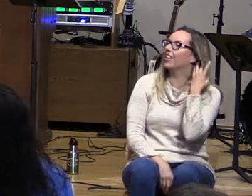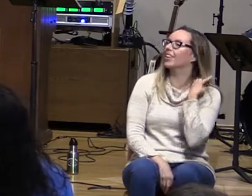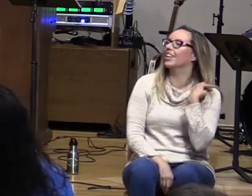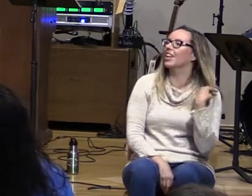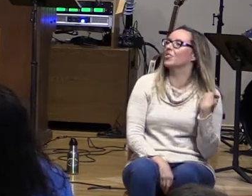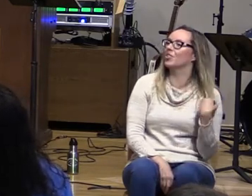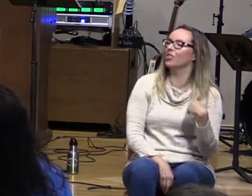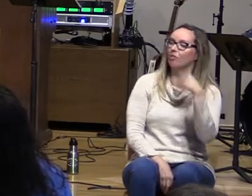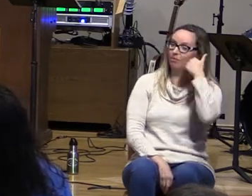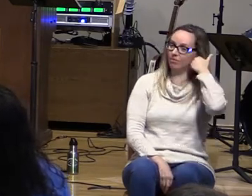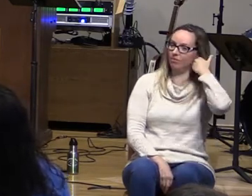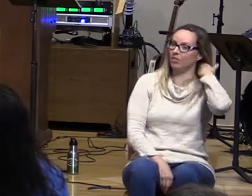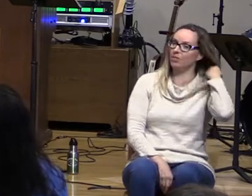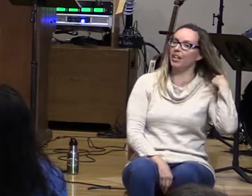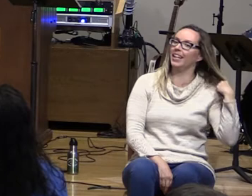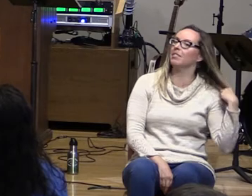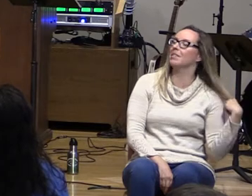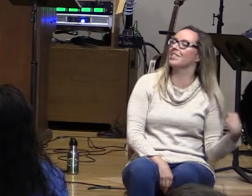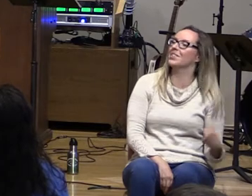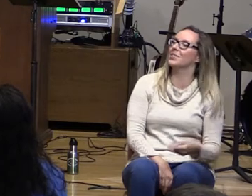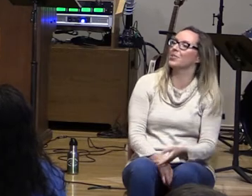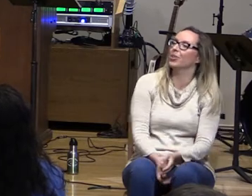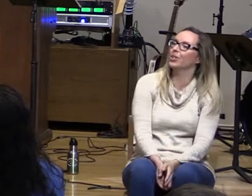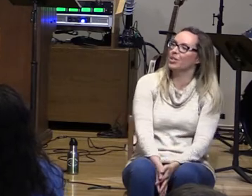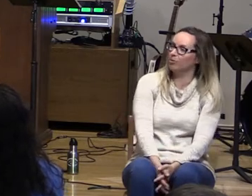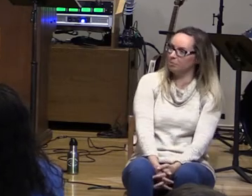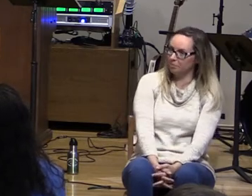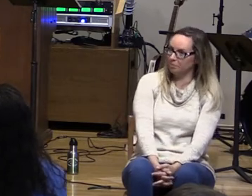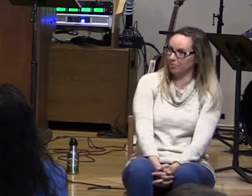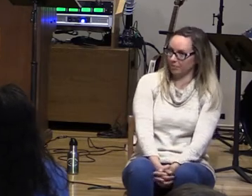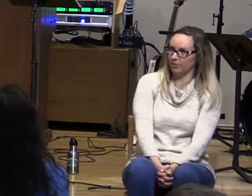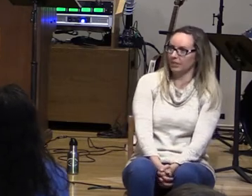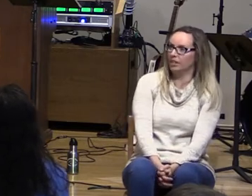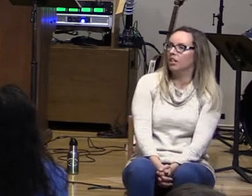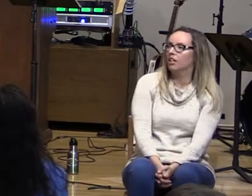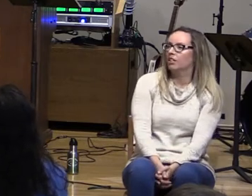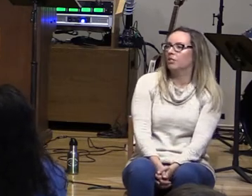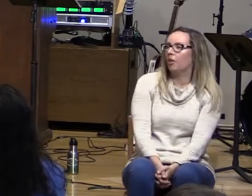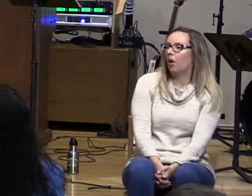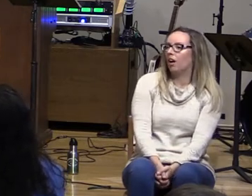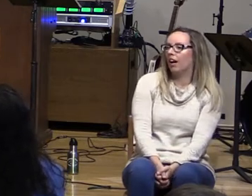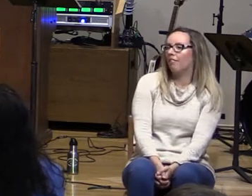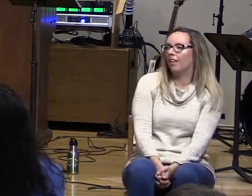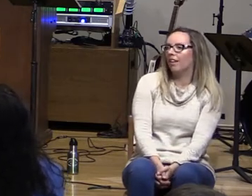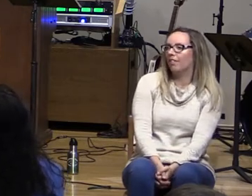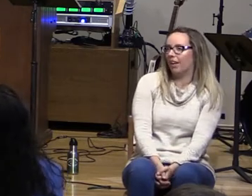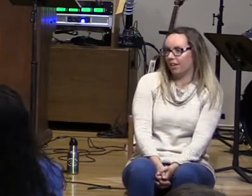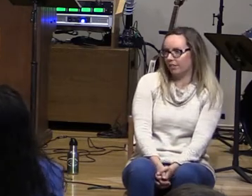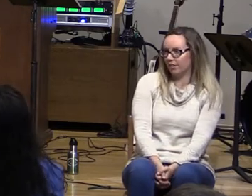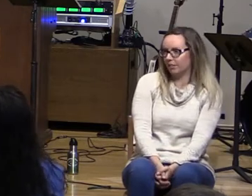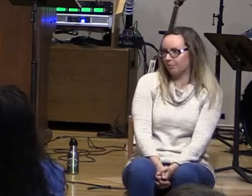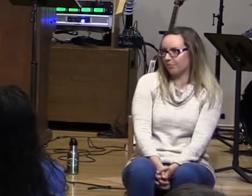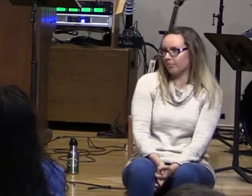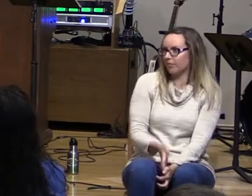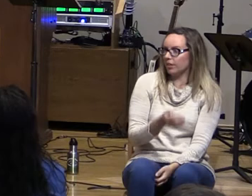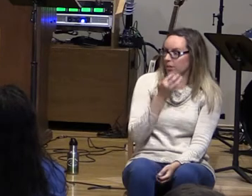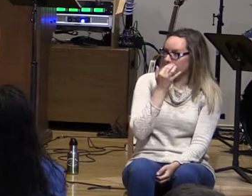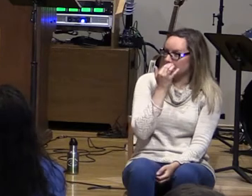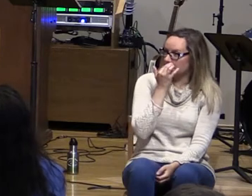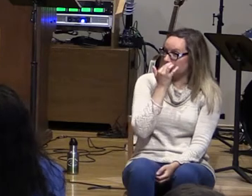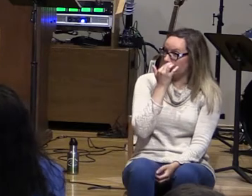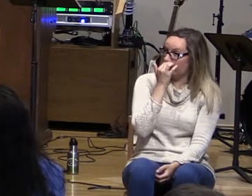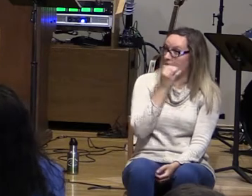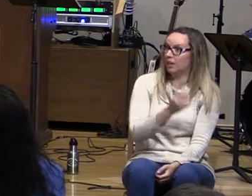this congregation of the United Methodist Church. We renew our covenant faithfully